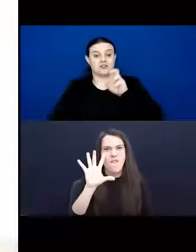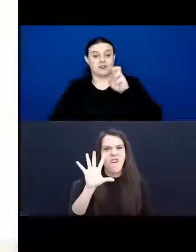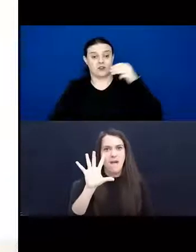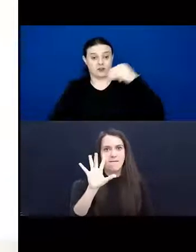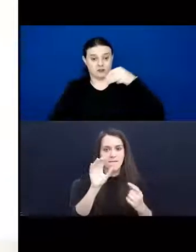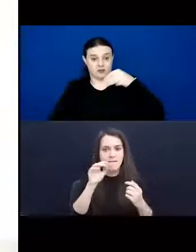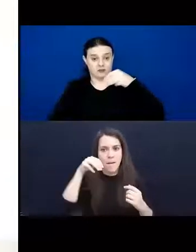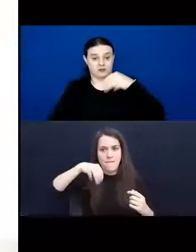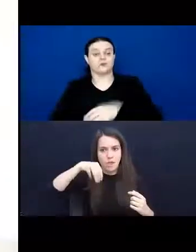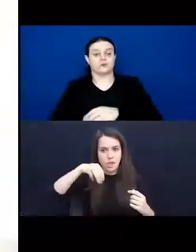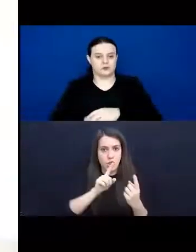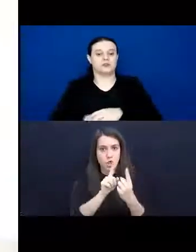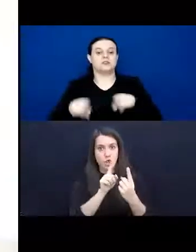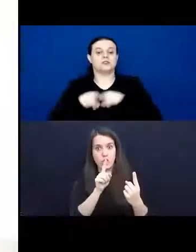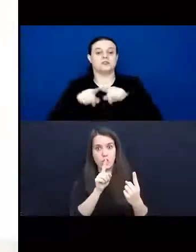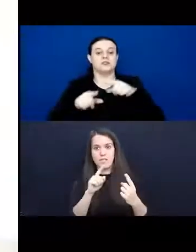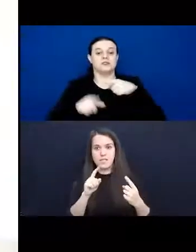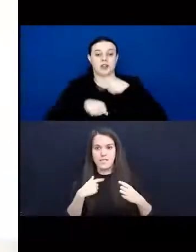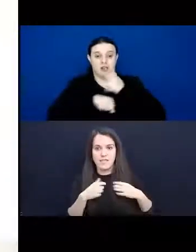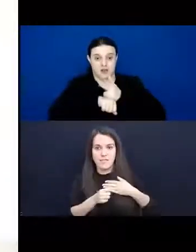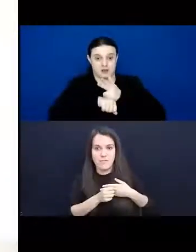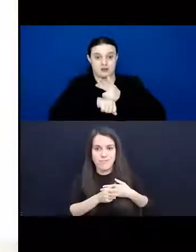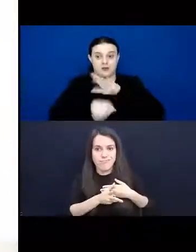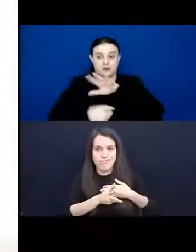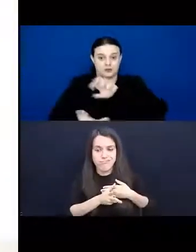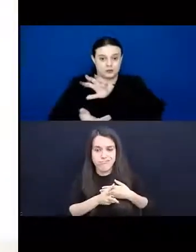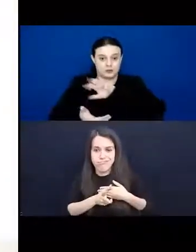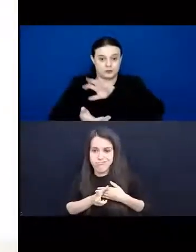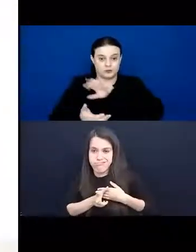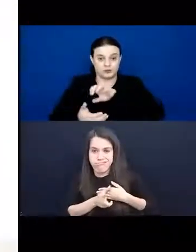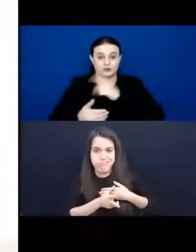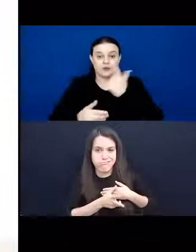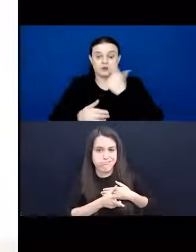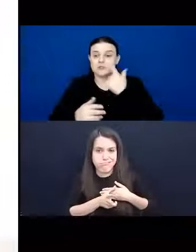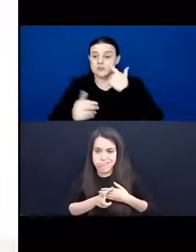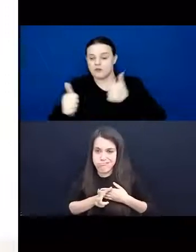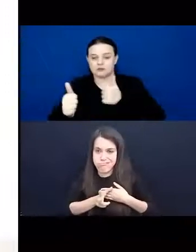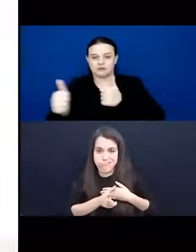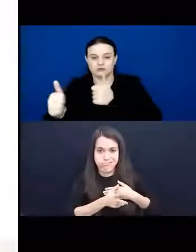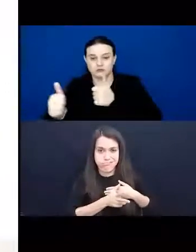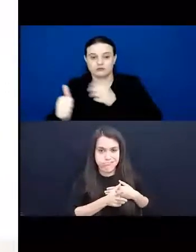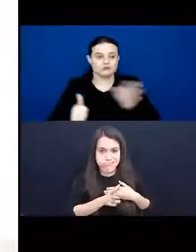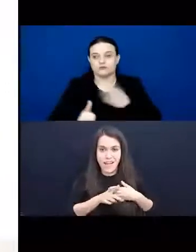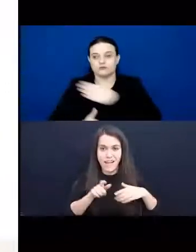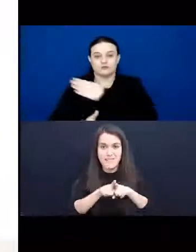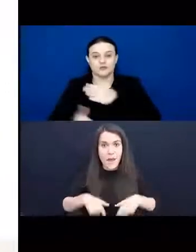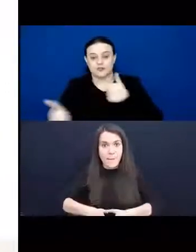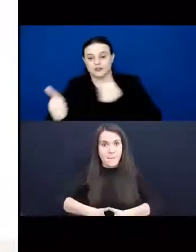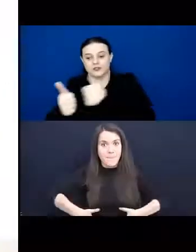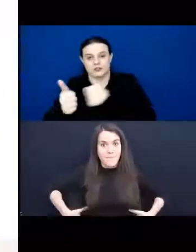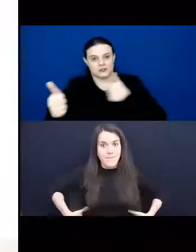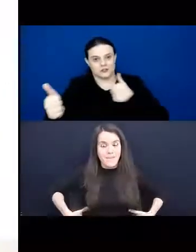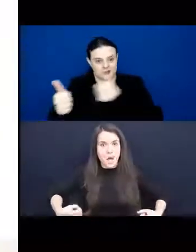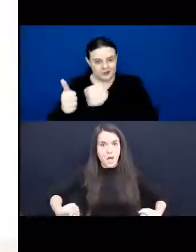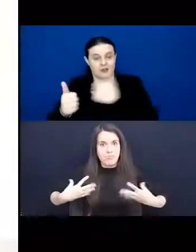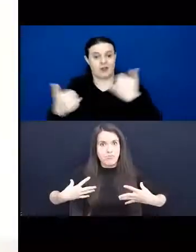A fisheye camera is attached to the vest and detects Aruko markers being held by the suspect. Directional and proximity feedback is then provided